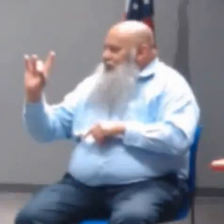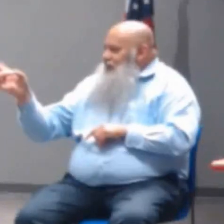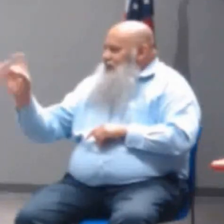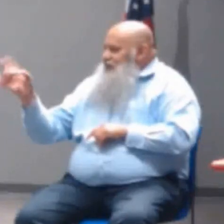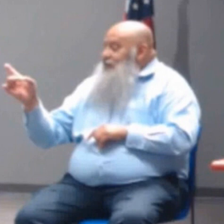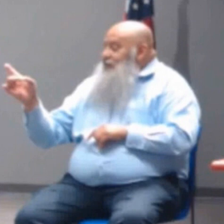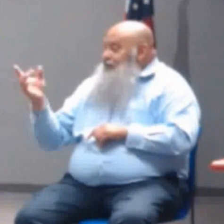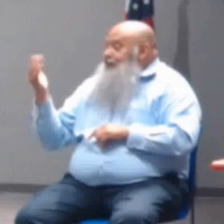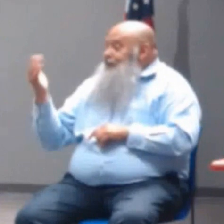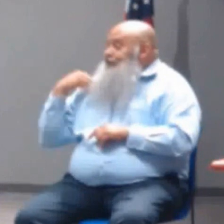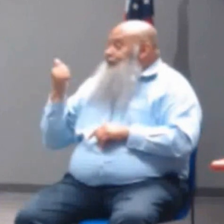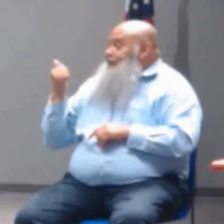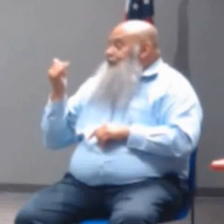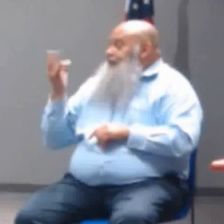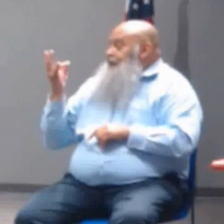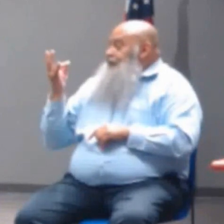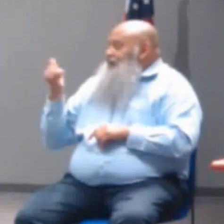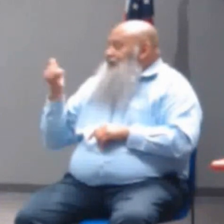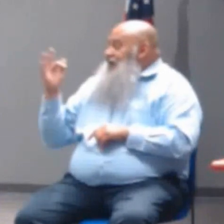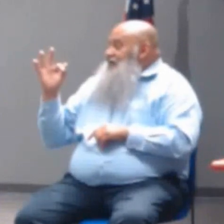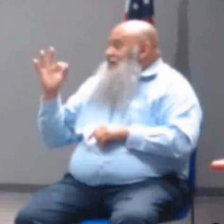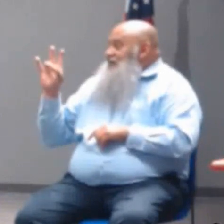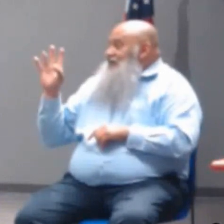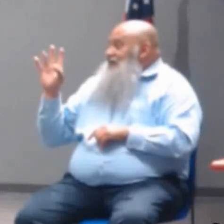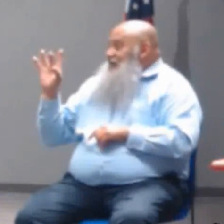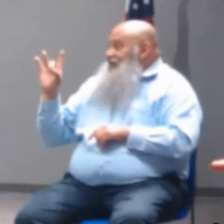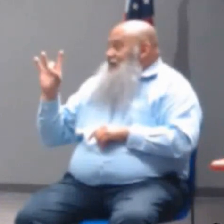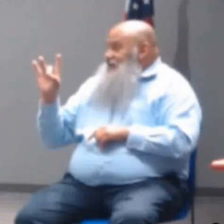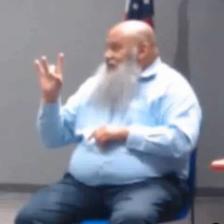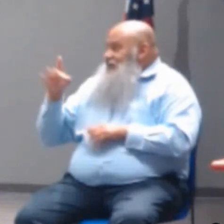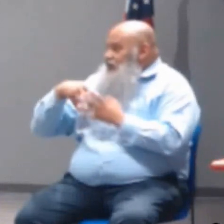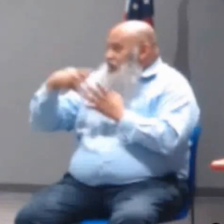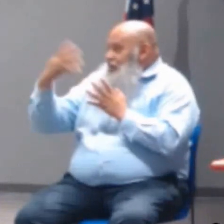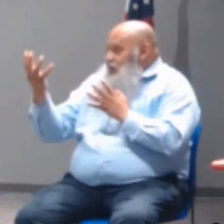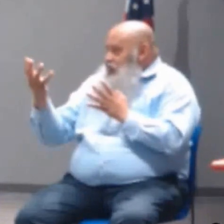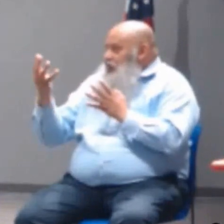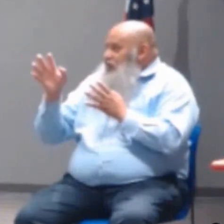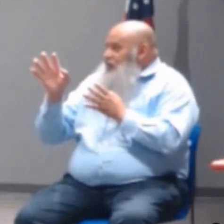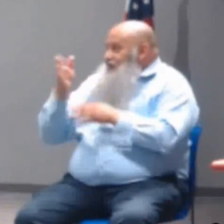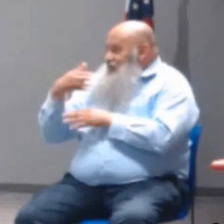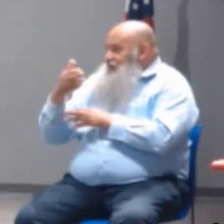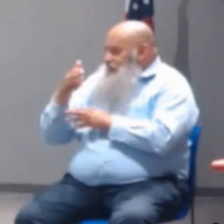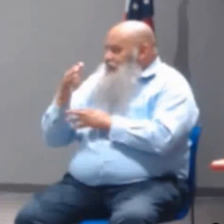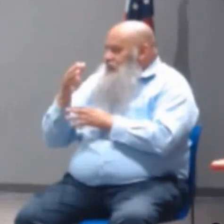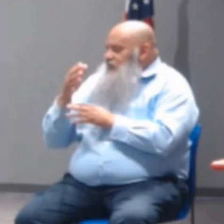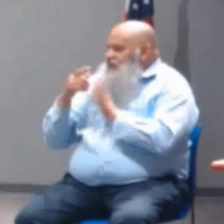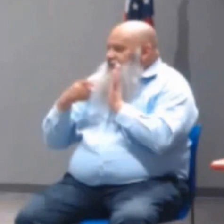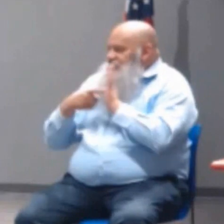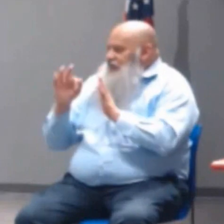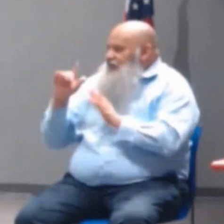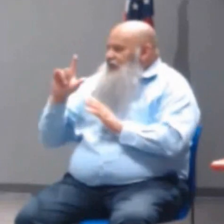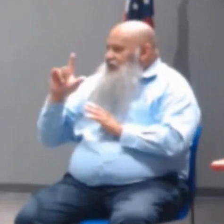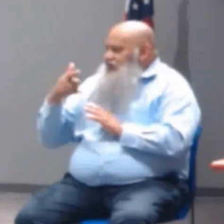Since 1978, the rainbow flag has been the symbol of the LGBTQ plus equality movement.